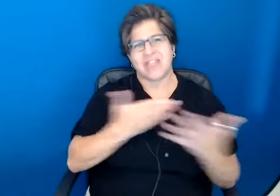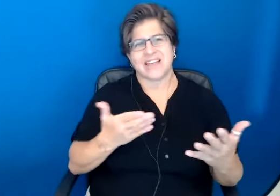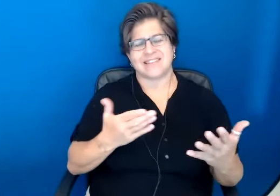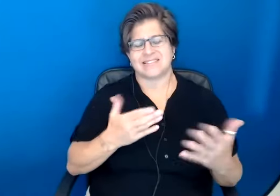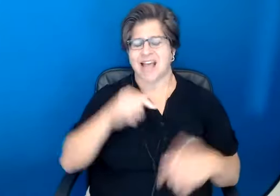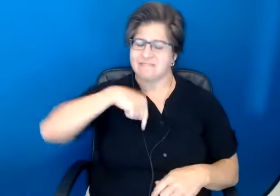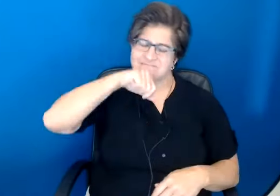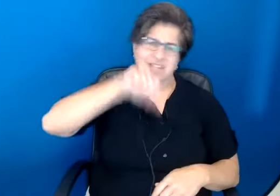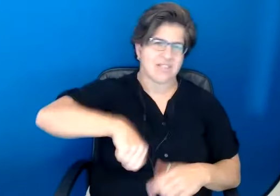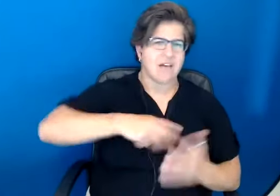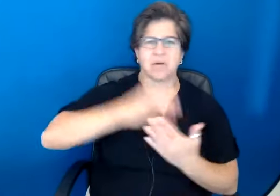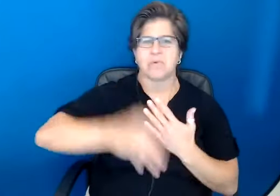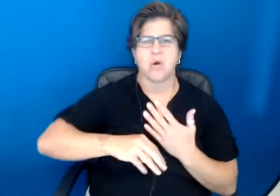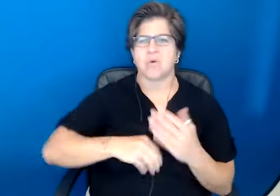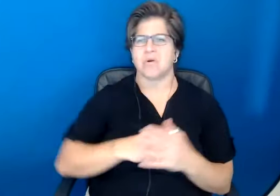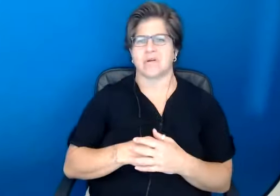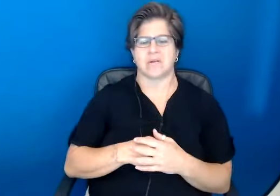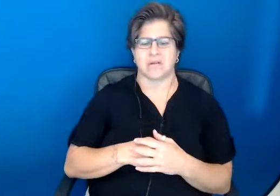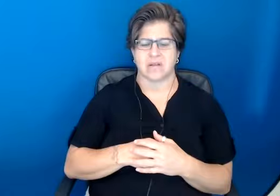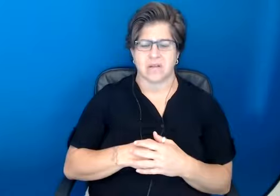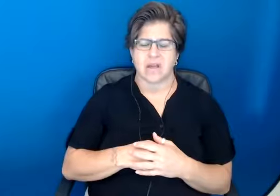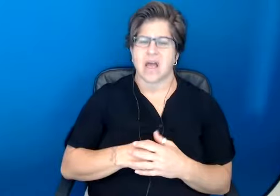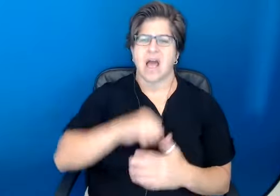else. So I don't know, Aileen, how am I for time?